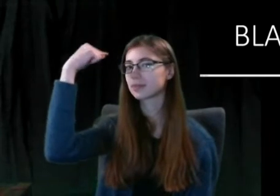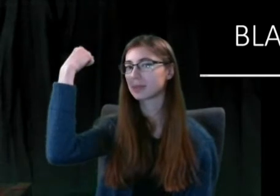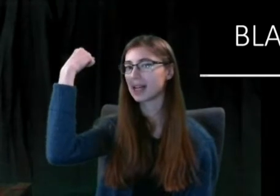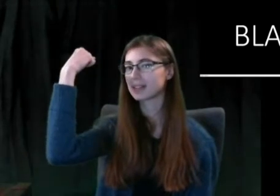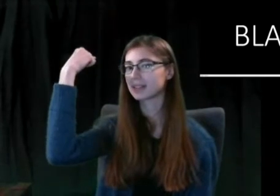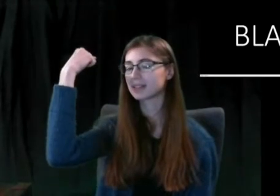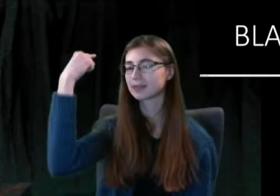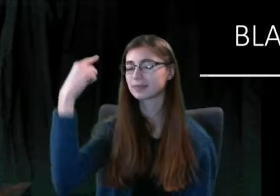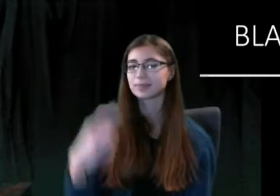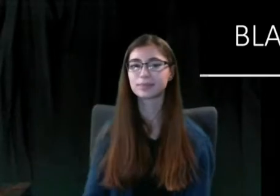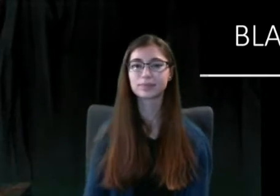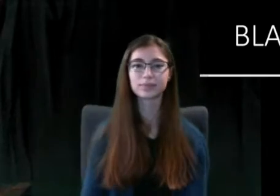Black.